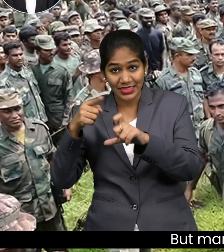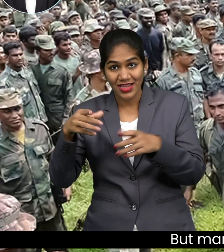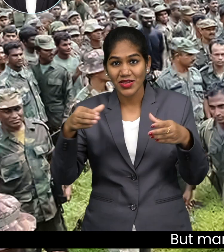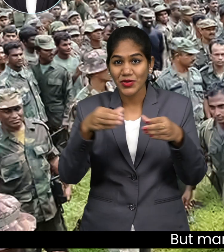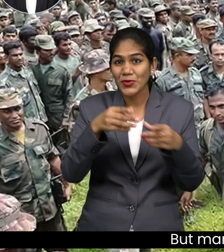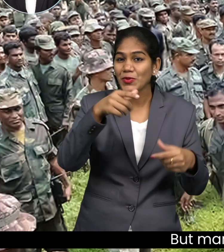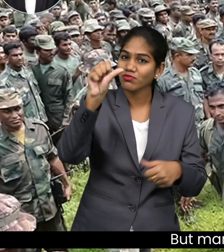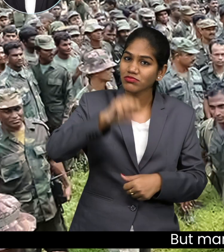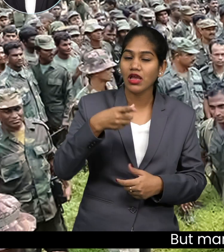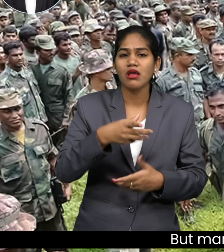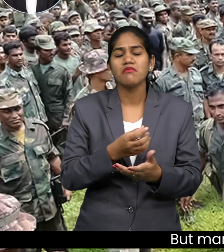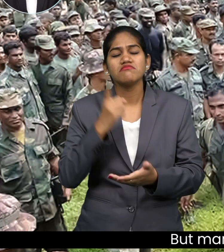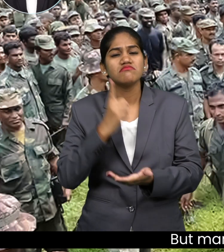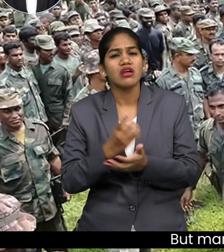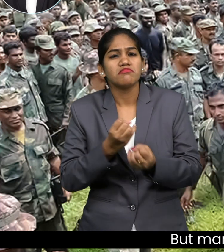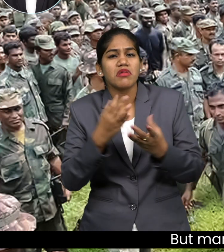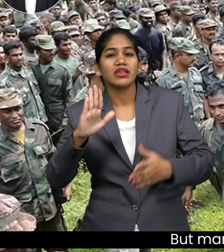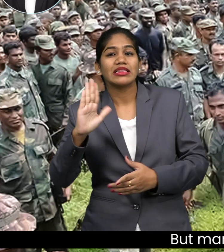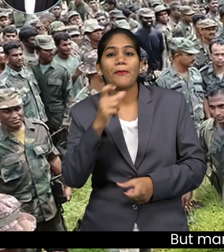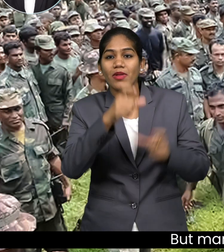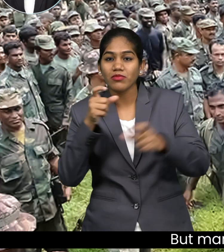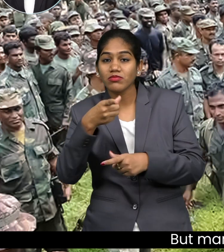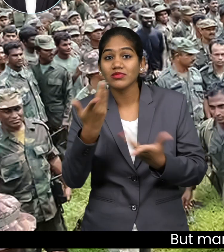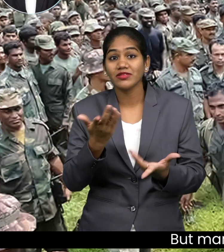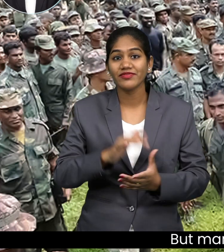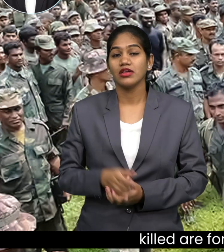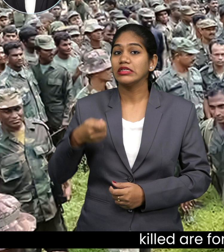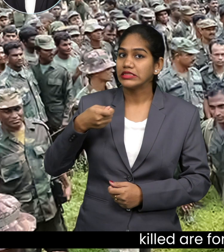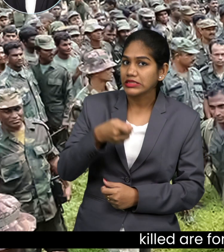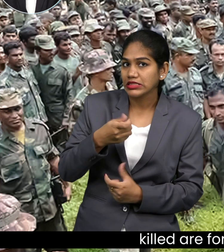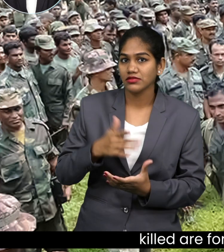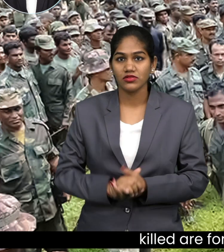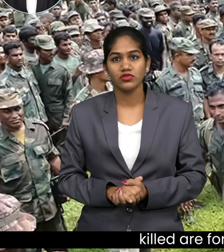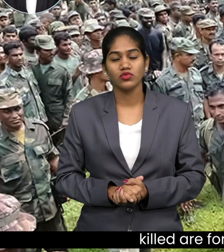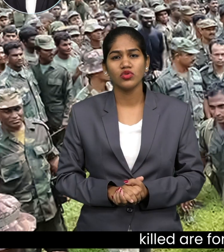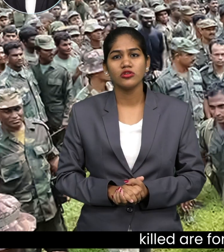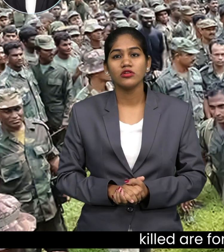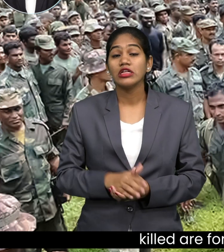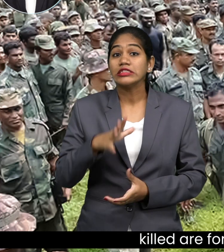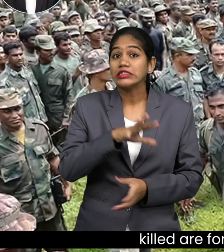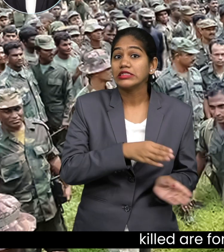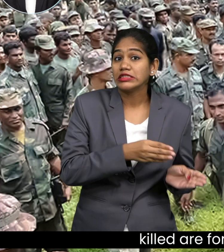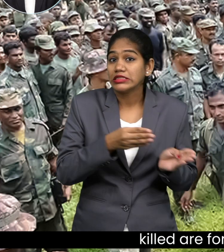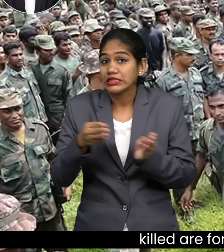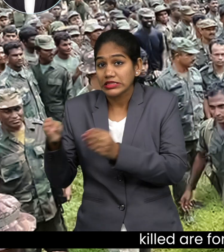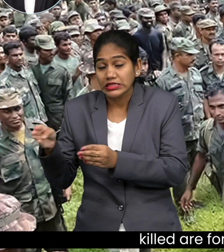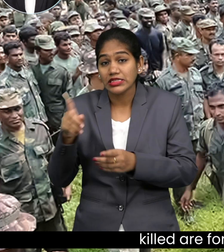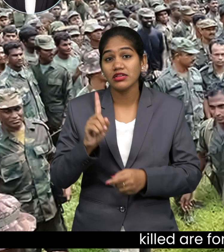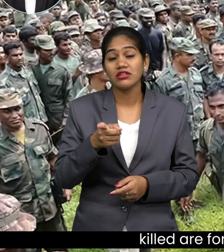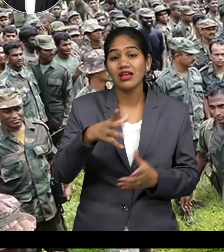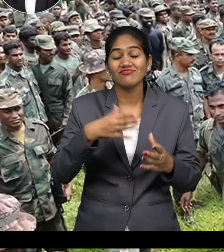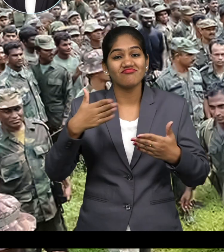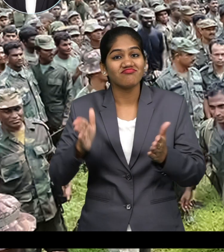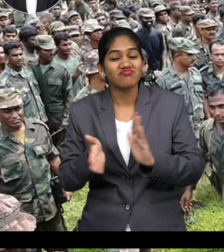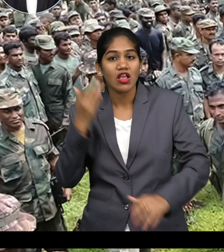many Tamil people were killed or forced to leave as refugees,